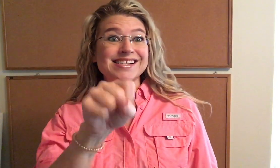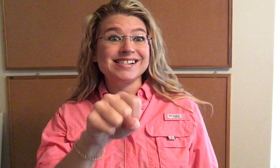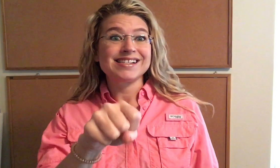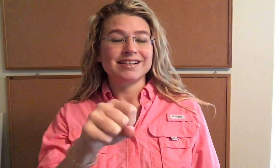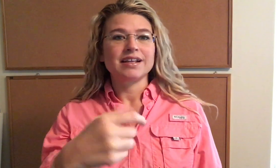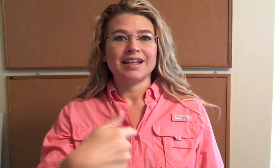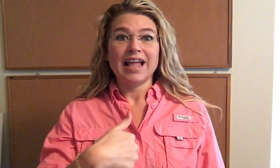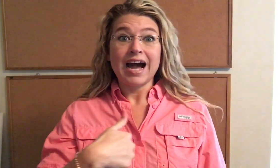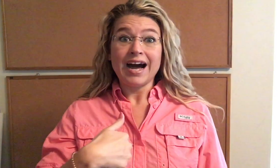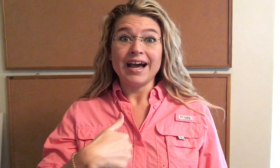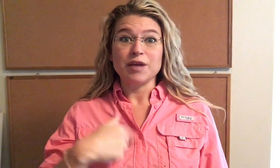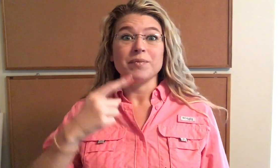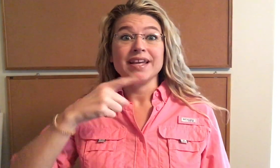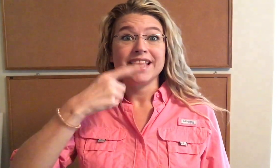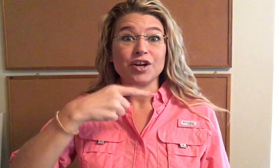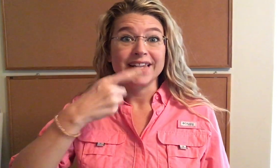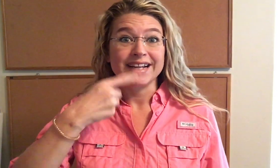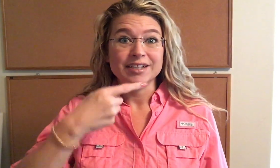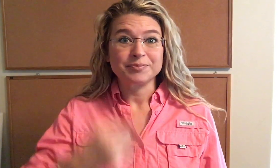Yes, I'm hearing.